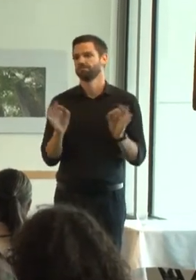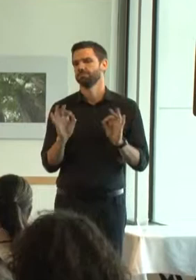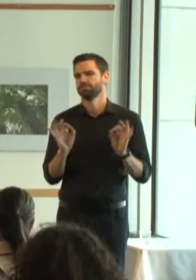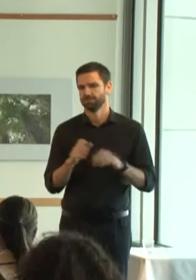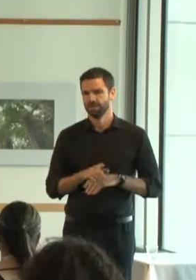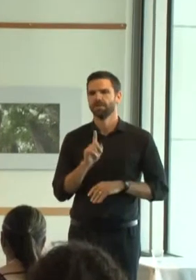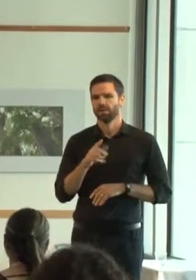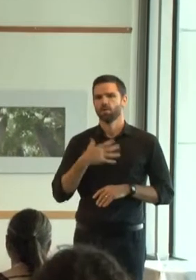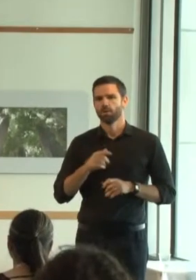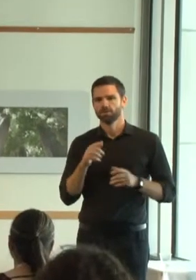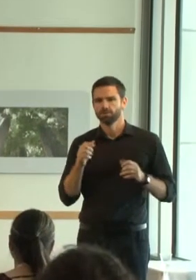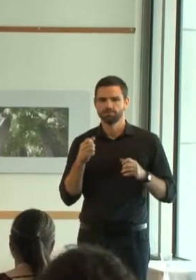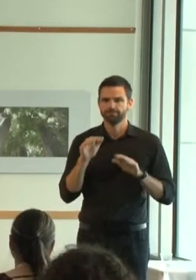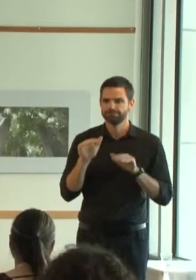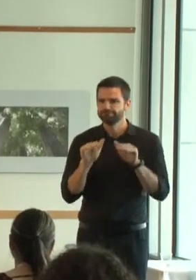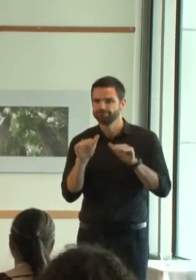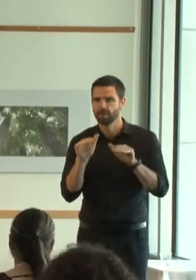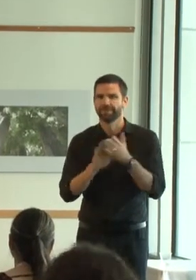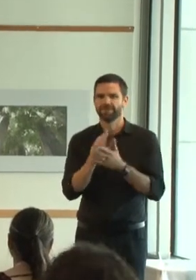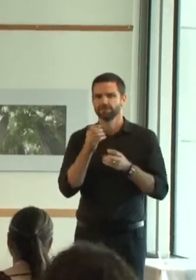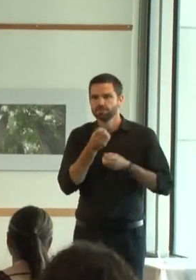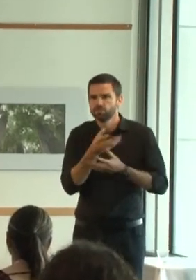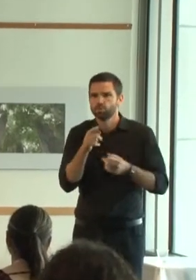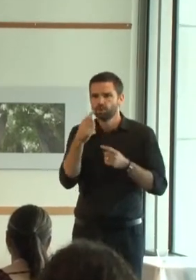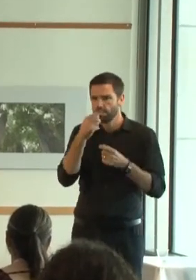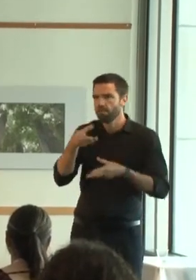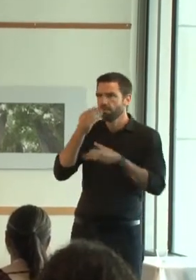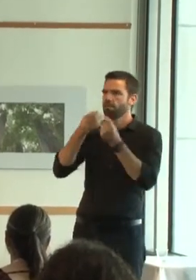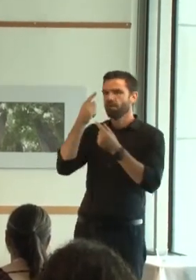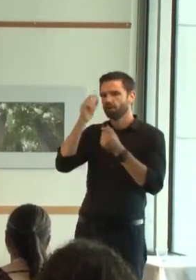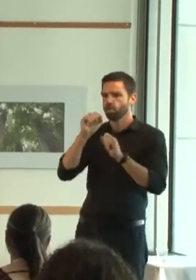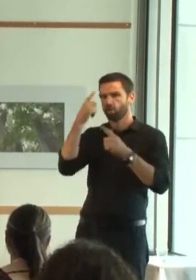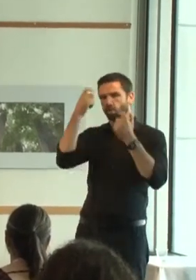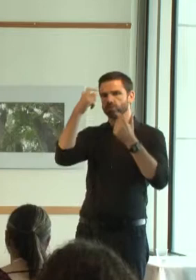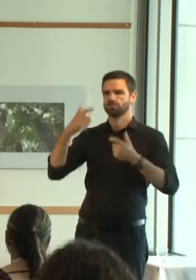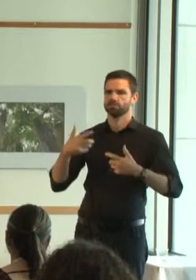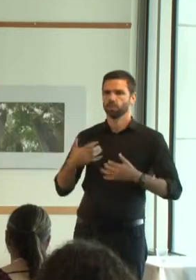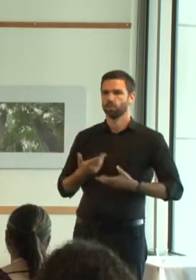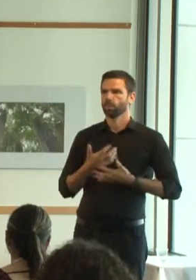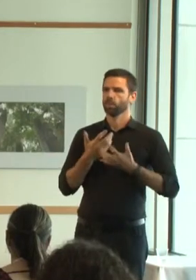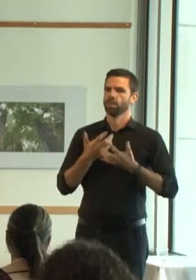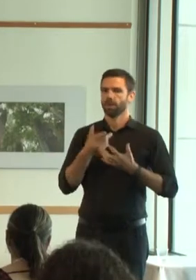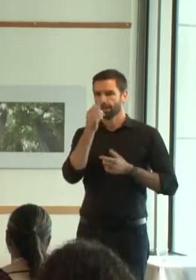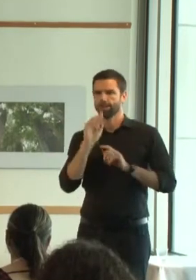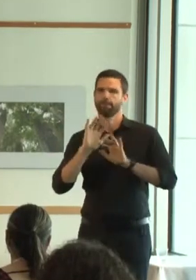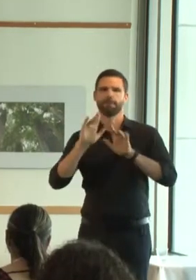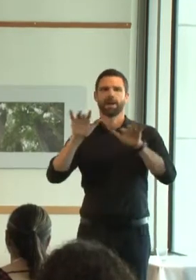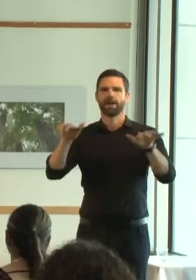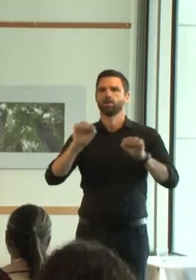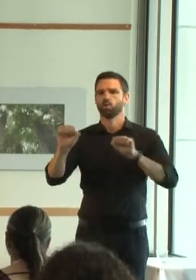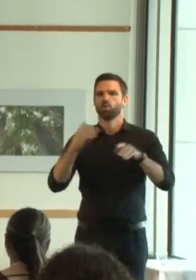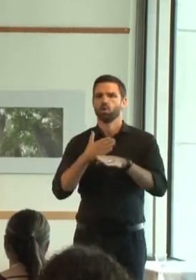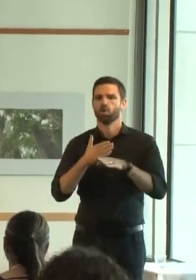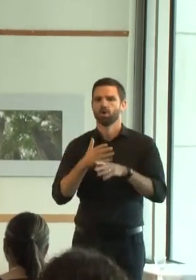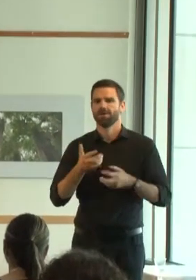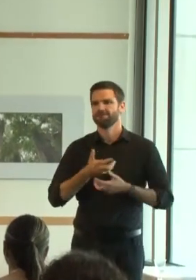provoke a few thoughts and ideas amongst all of you so you can go back to your own respective institutions and maybe go with a few fresh outlooks,